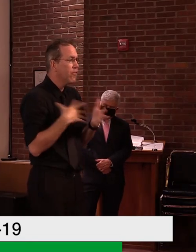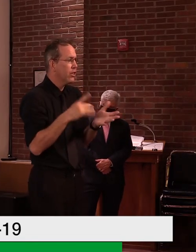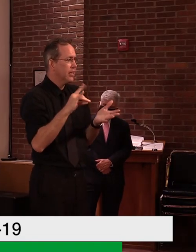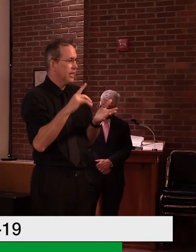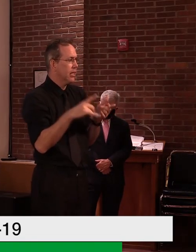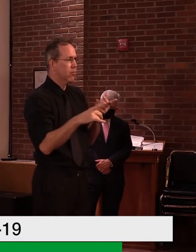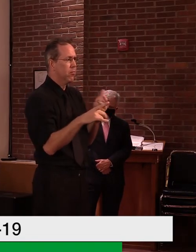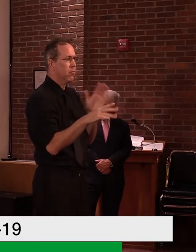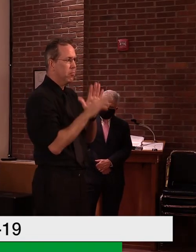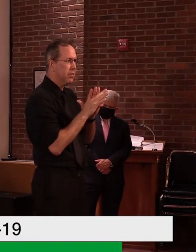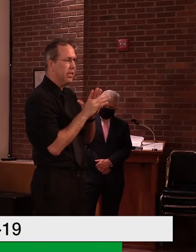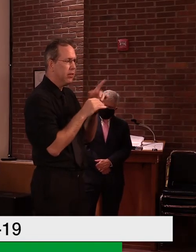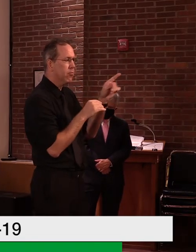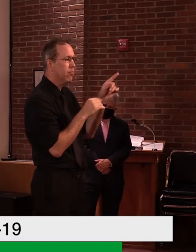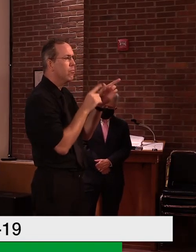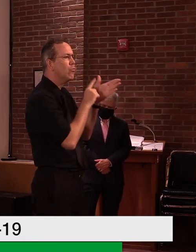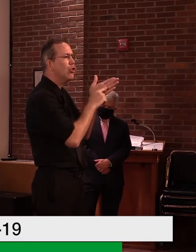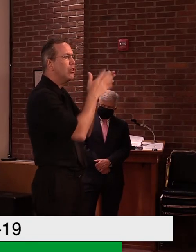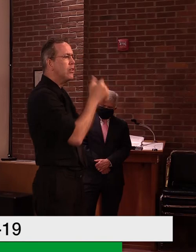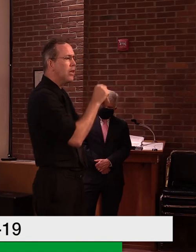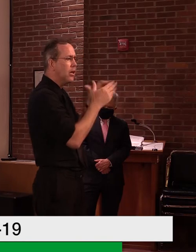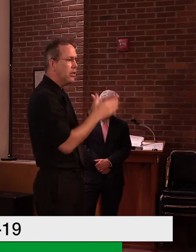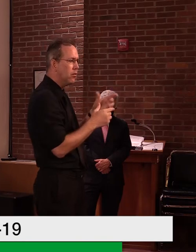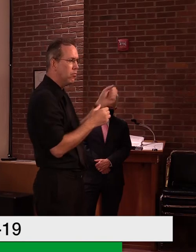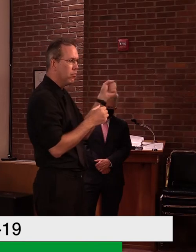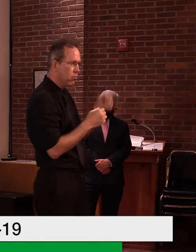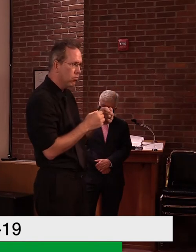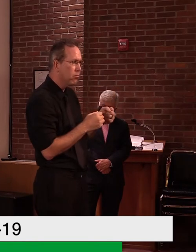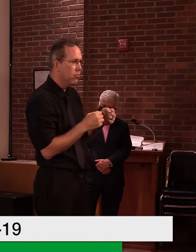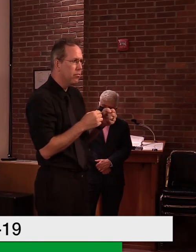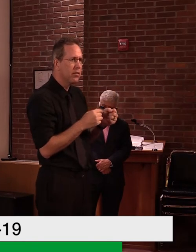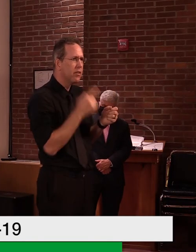to our case, so to speak. And